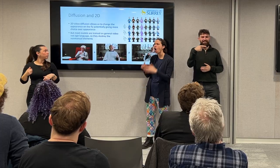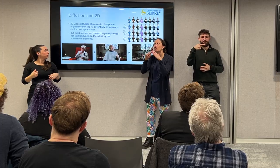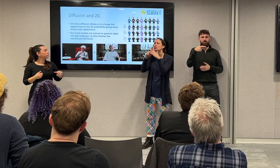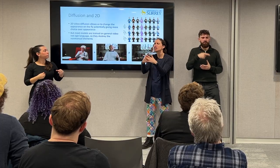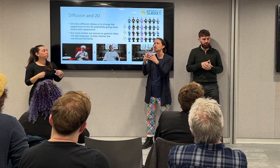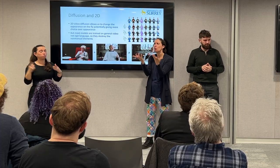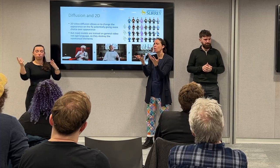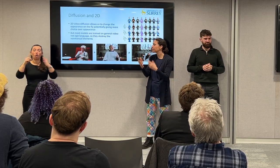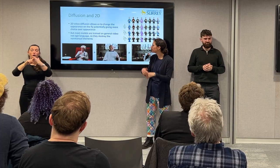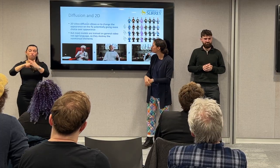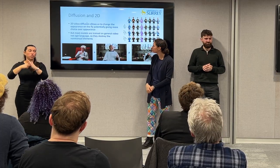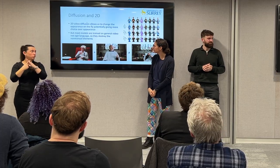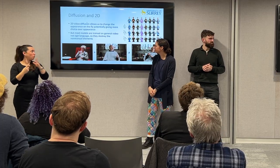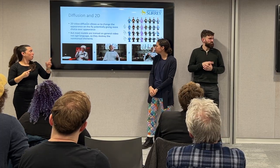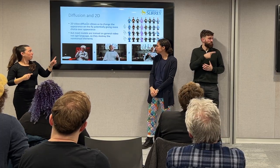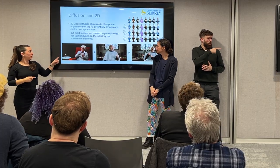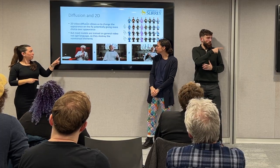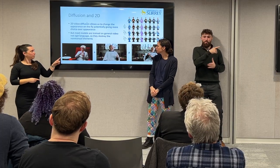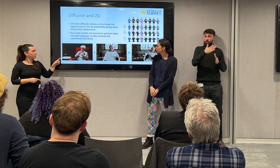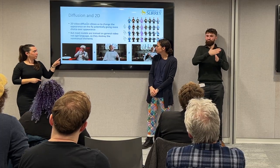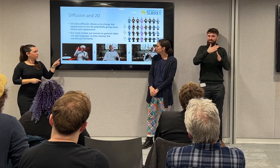original.